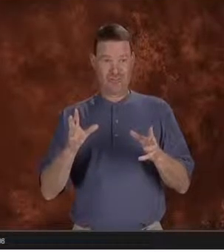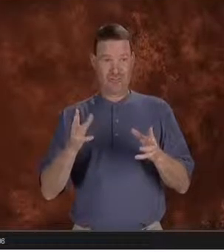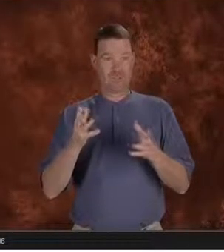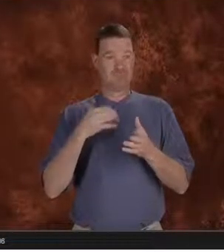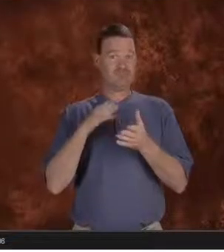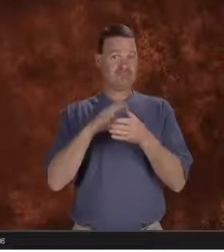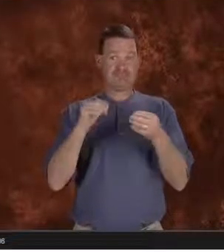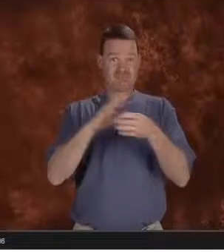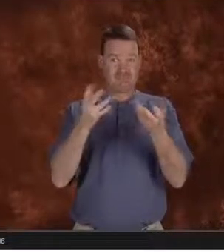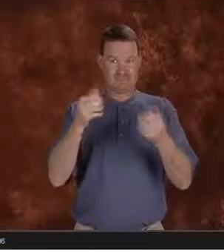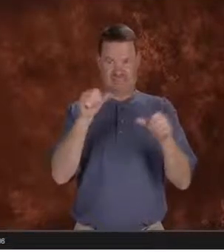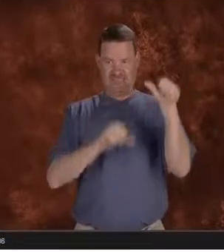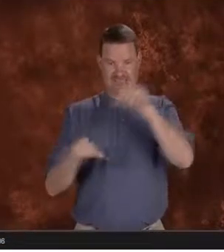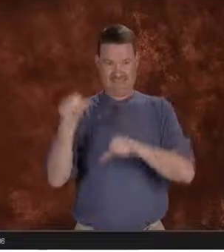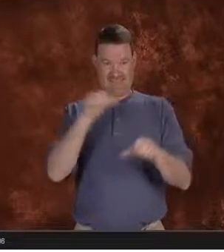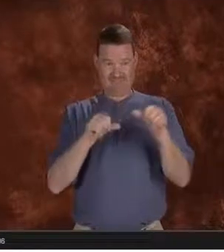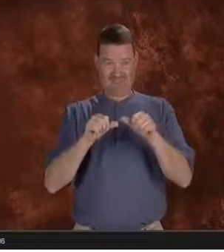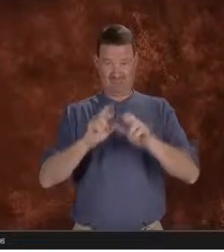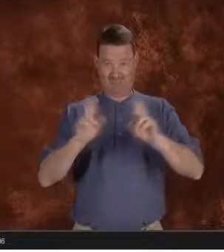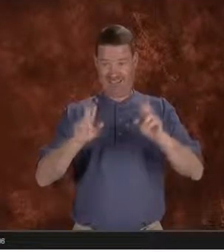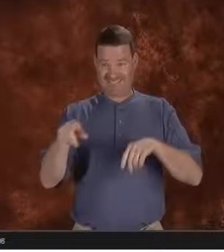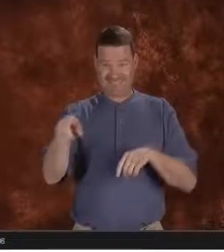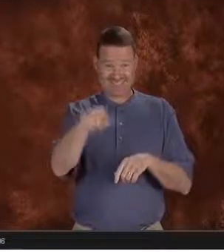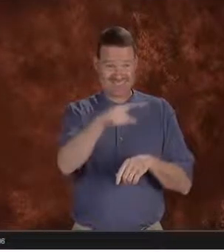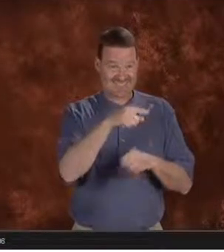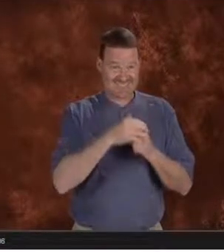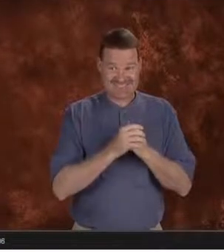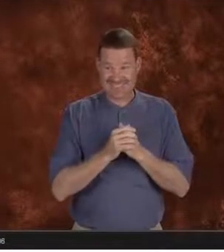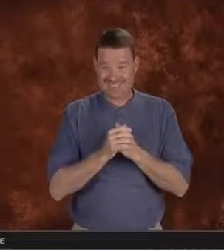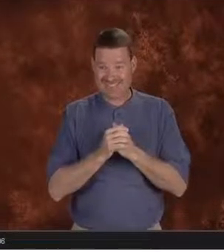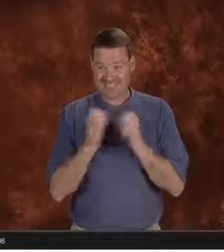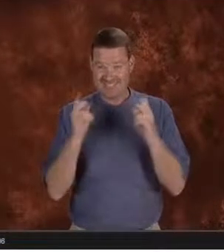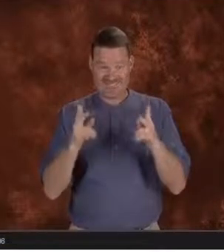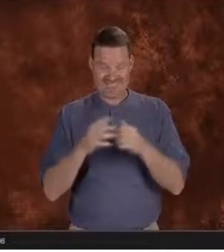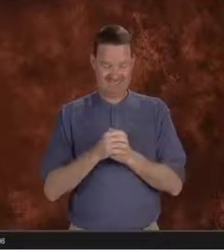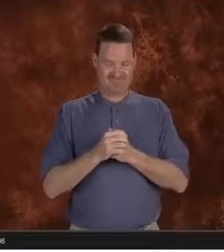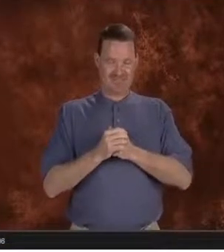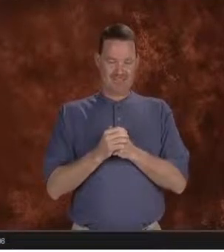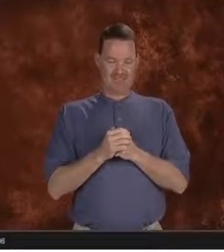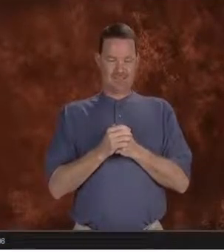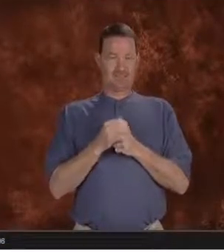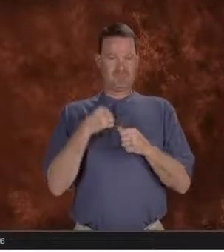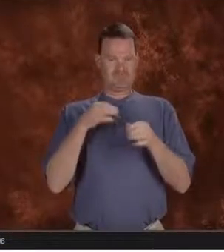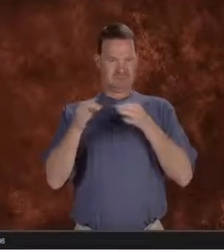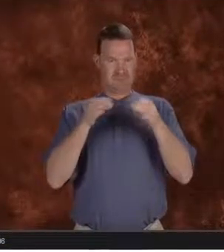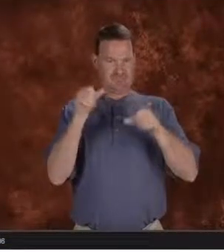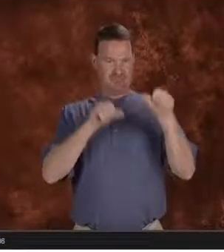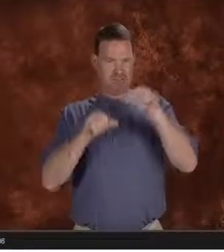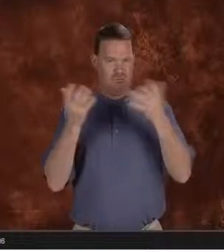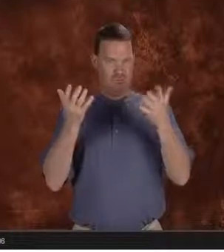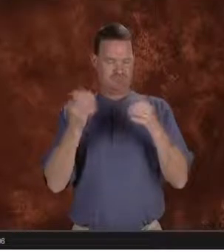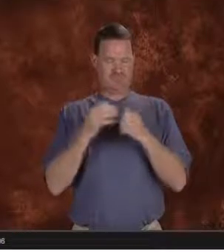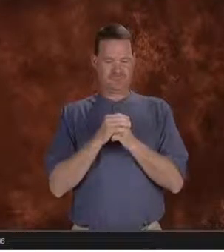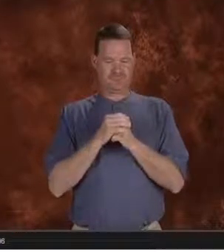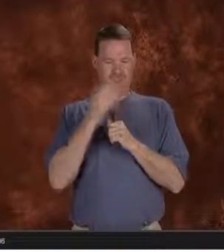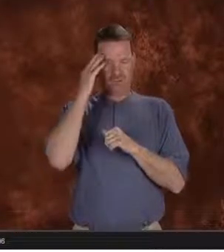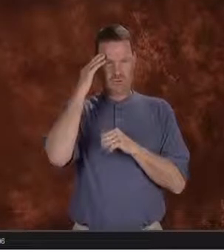Hi, my name's Tom Dunn, and I'm your substitute teacher. Today we're going to be discussing science. Is everybody ready?